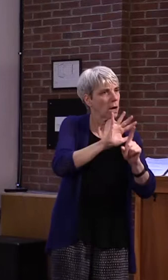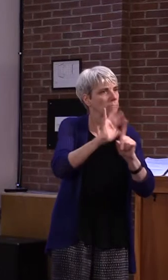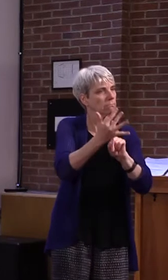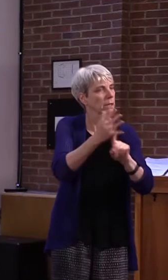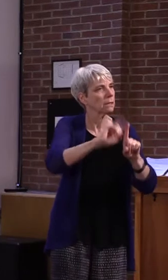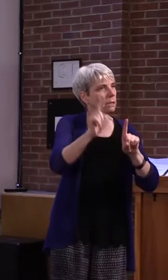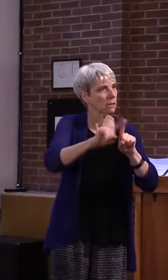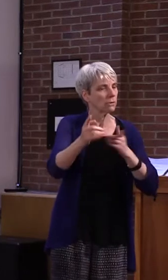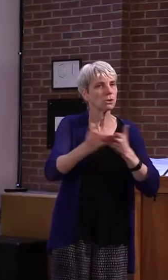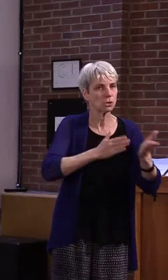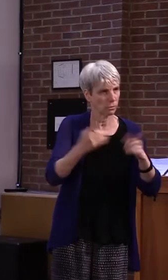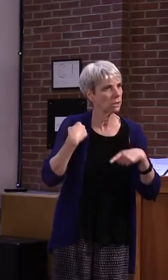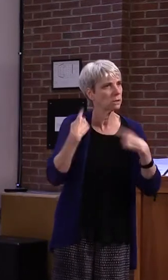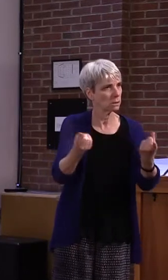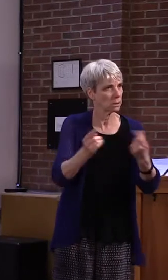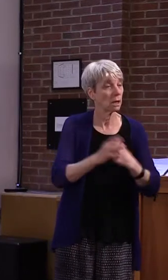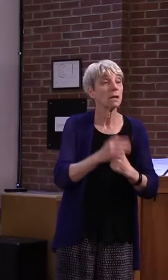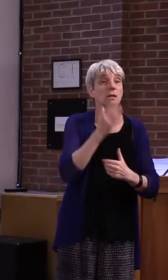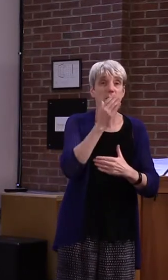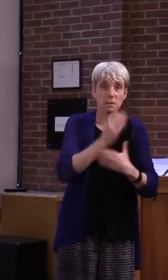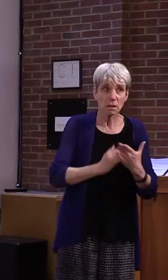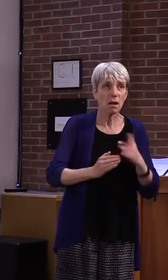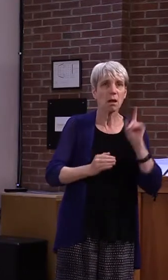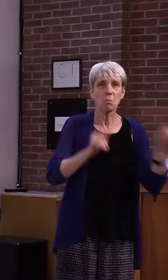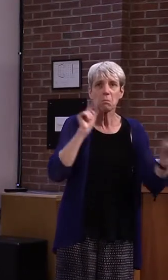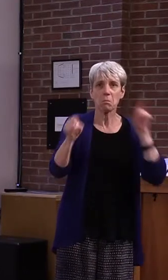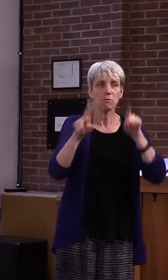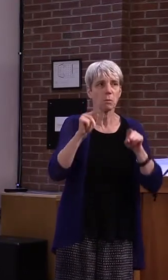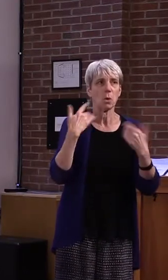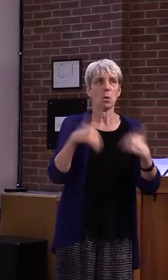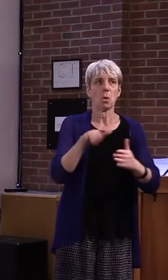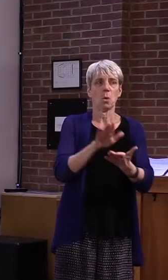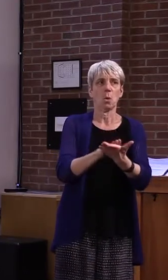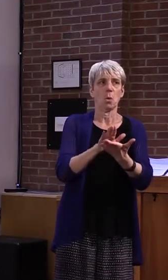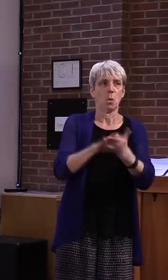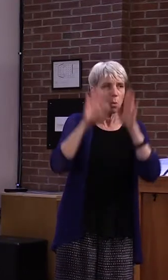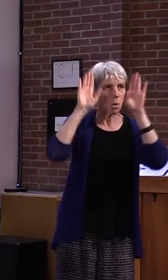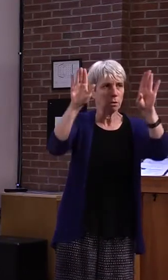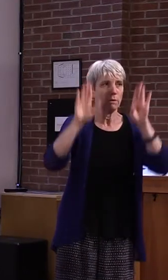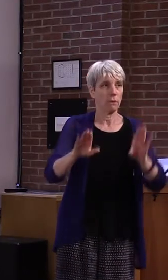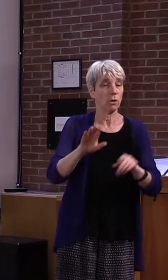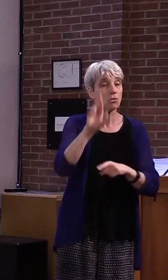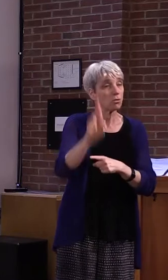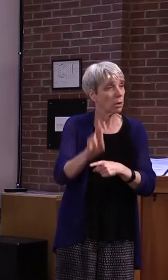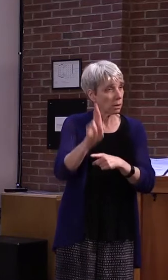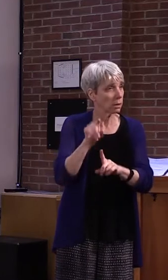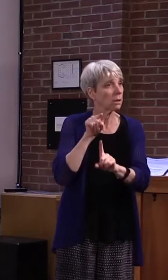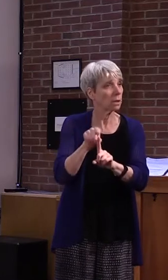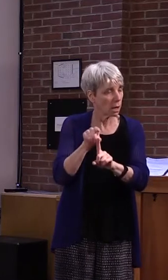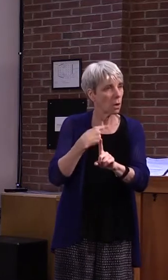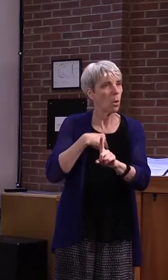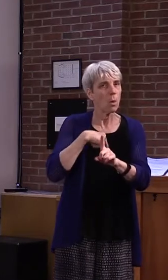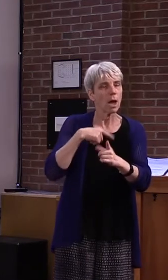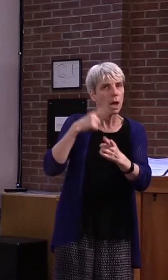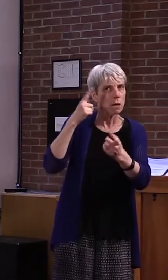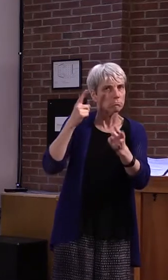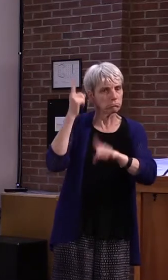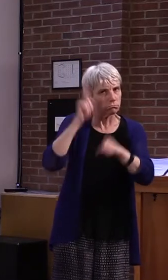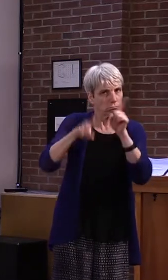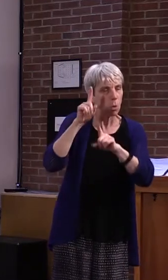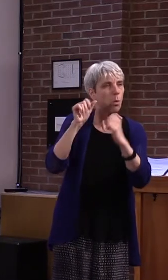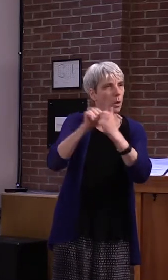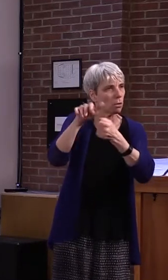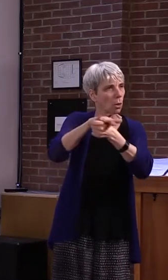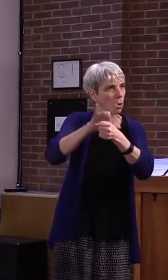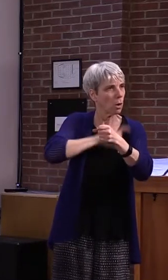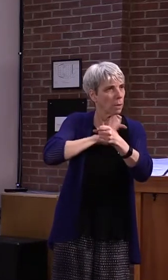state, there have been some really successful models, including Rutland, where we've worked with local law enforcement.